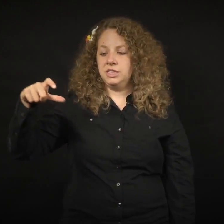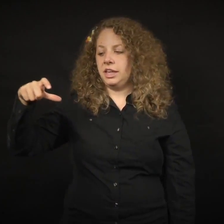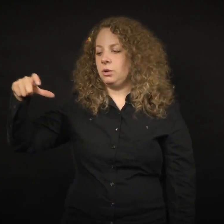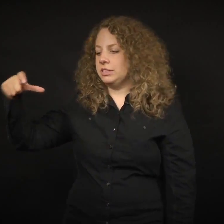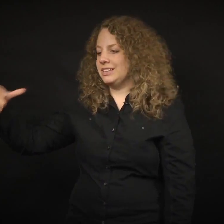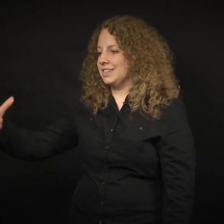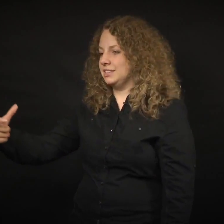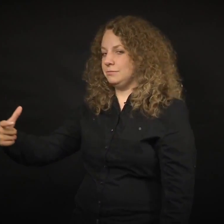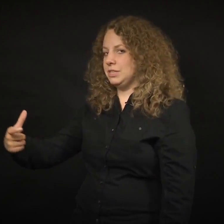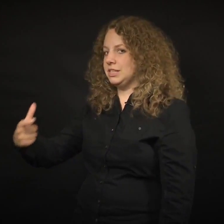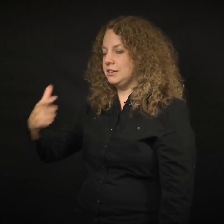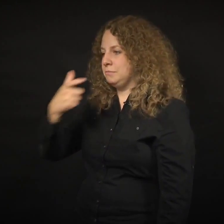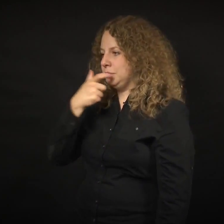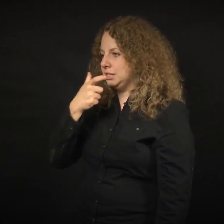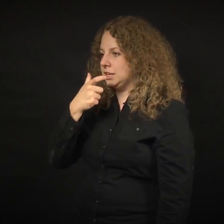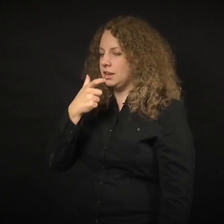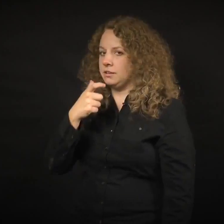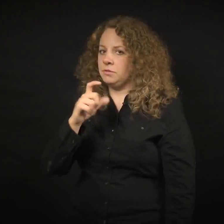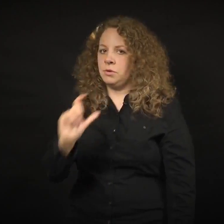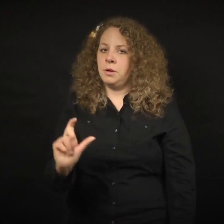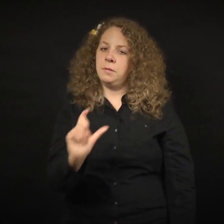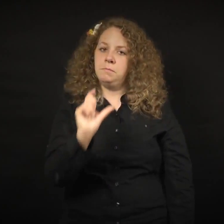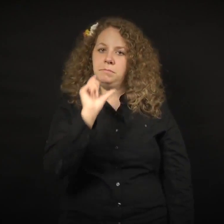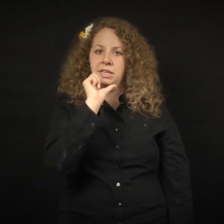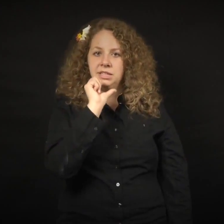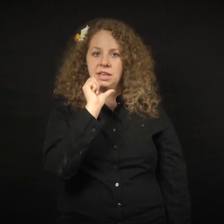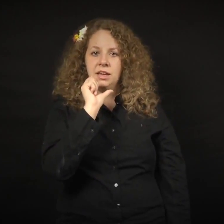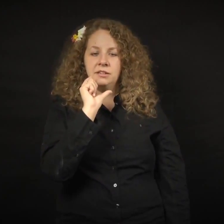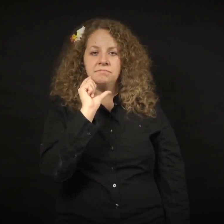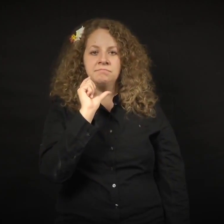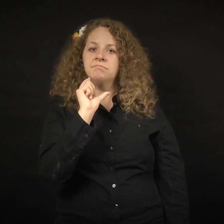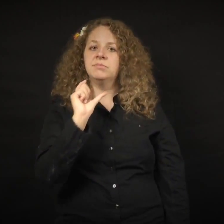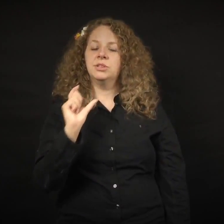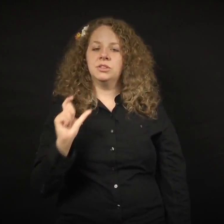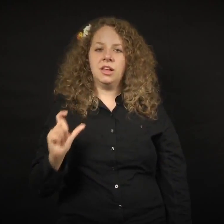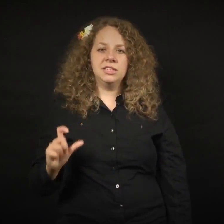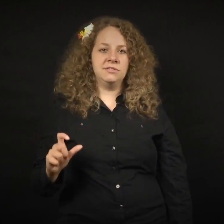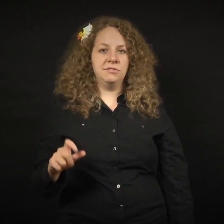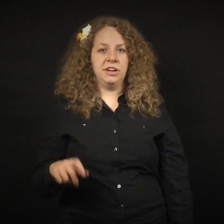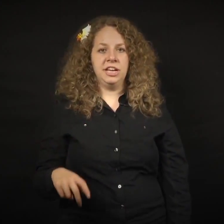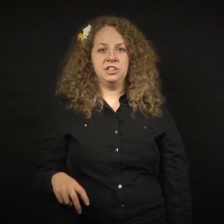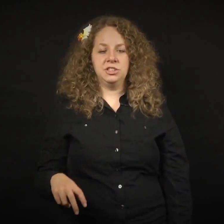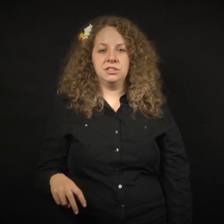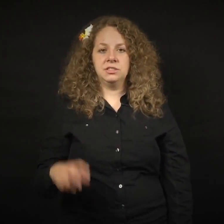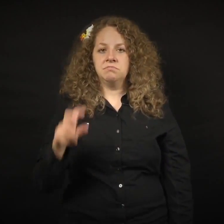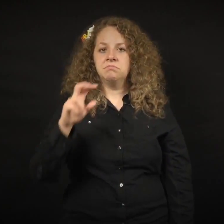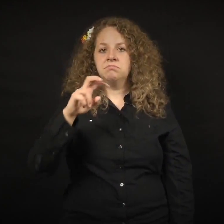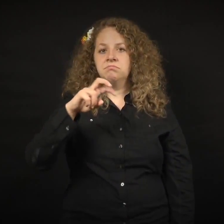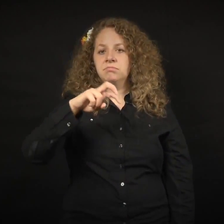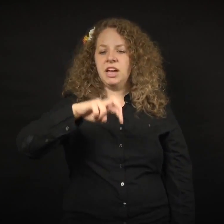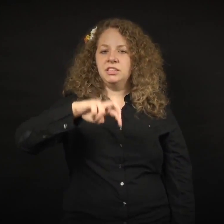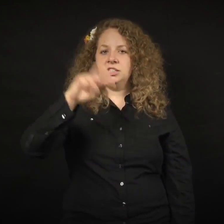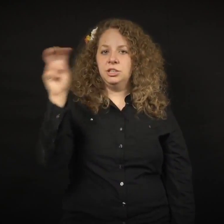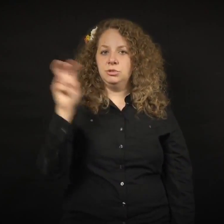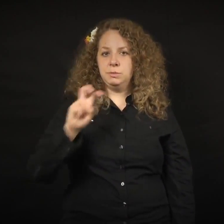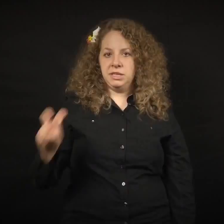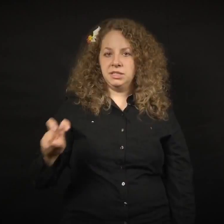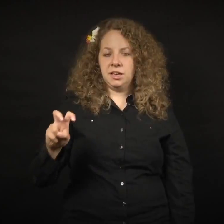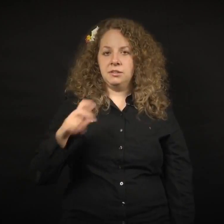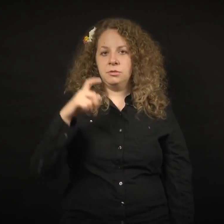like holding a slice of pizza, pizza, pizza. There's a lot of different variations. I tend to use pizza